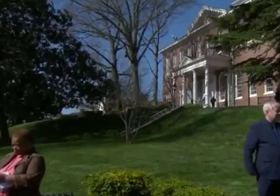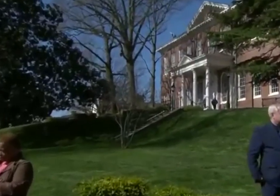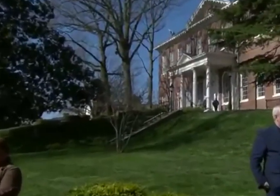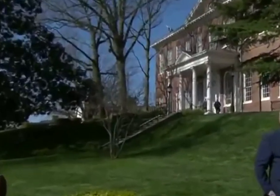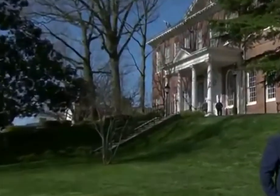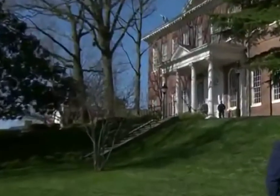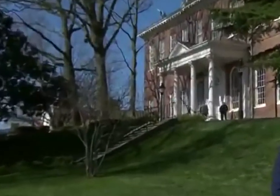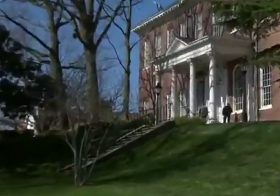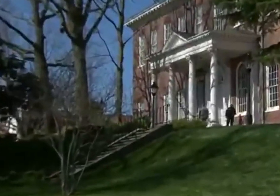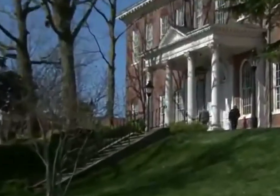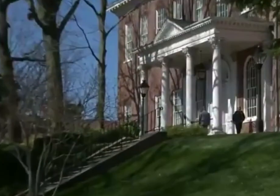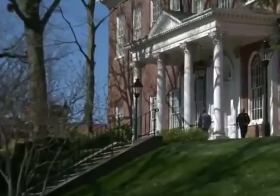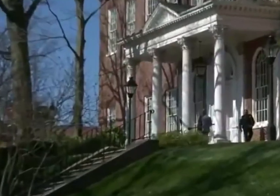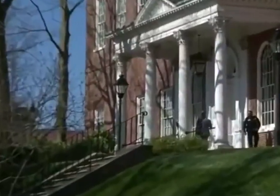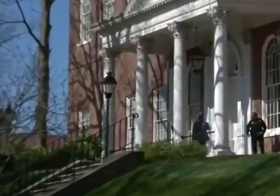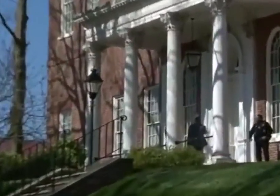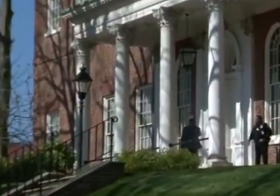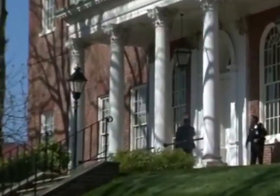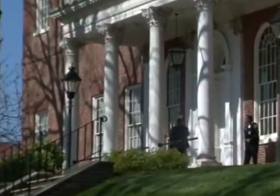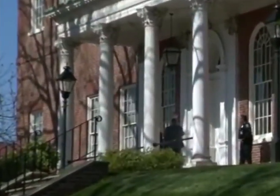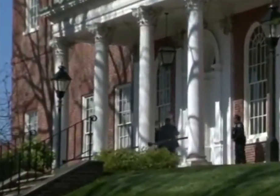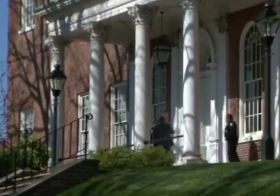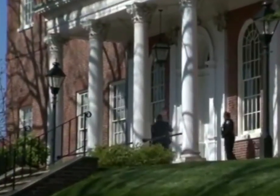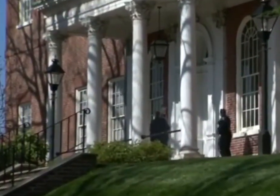Emily, what is... Emily, what is this?